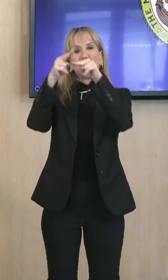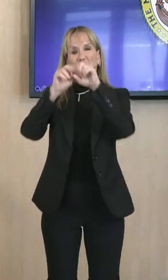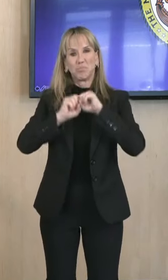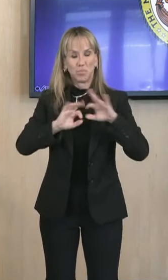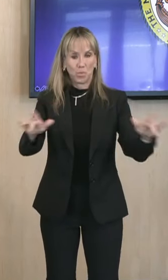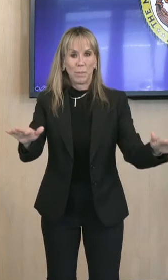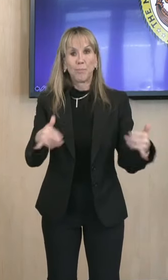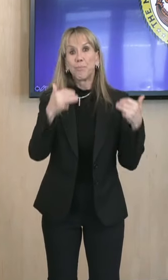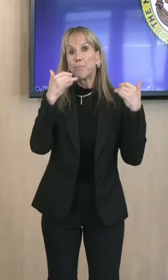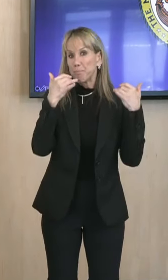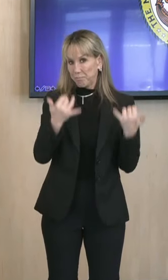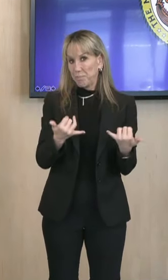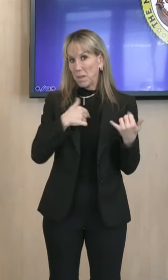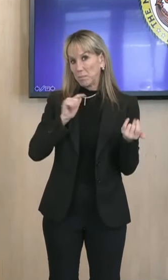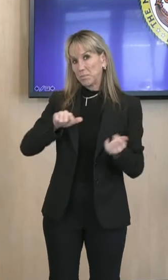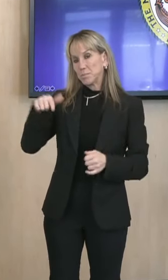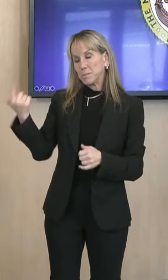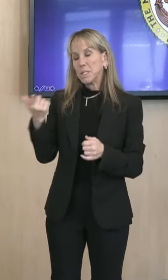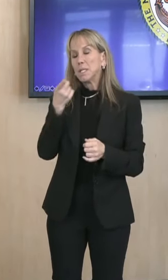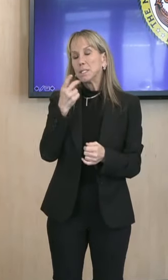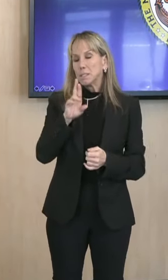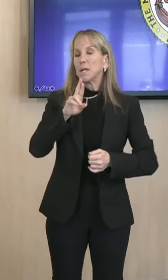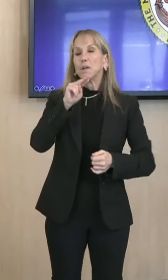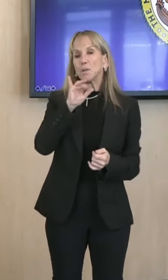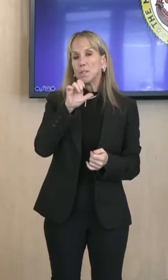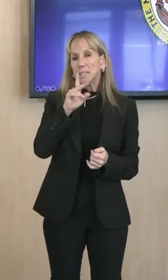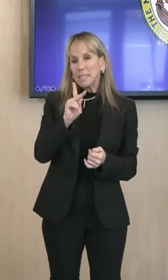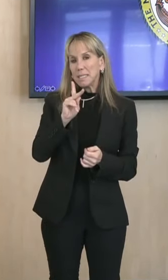over to Dr. Nick Infantidis for his medical report. Thank you.